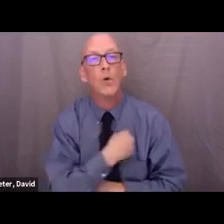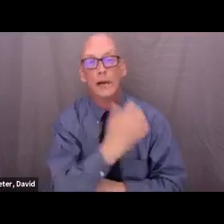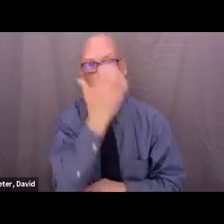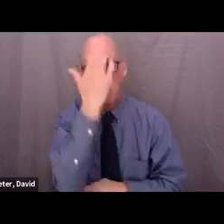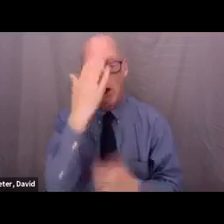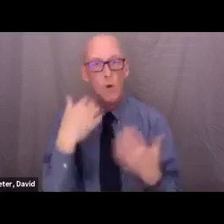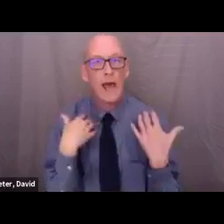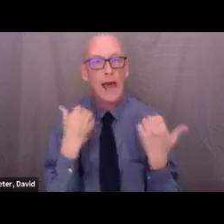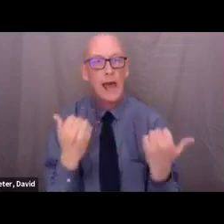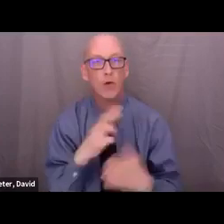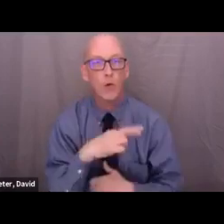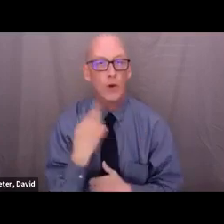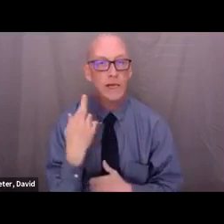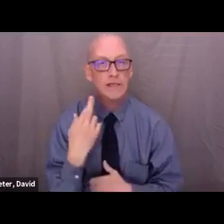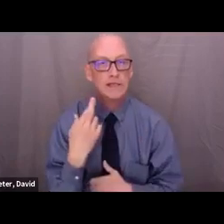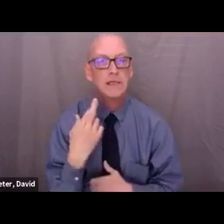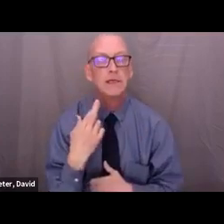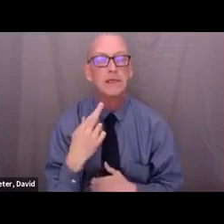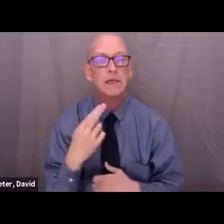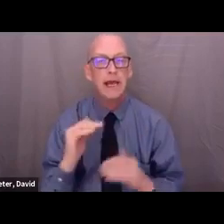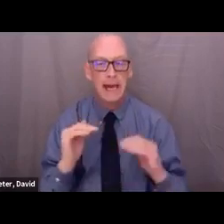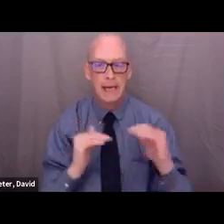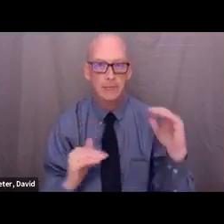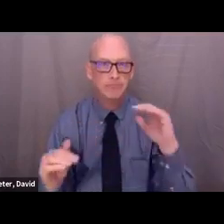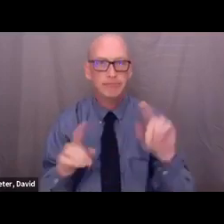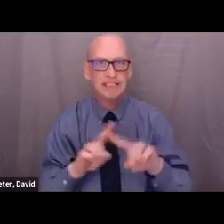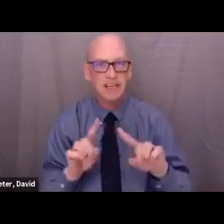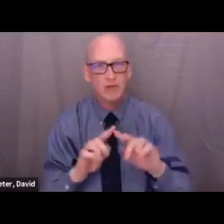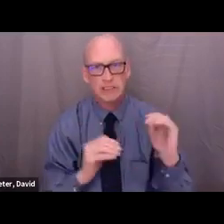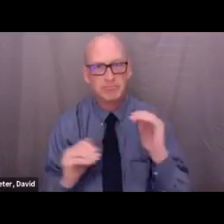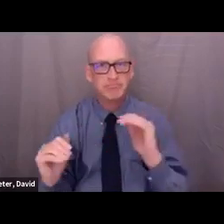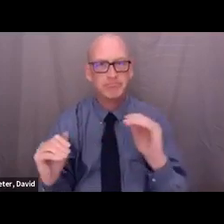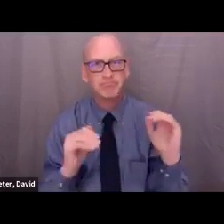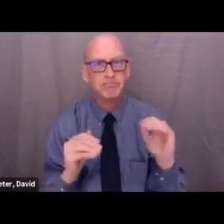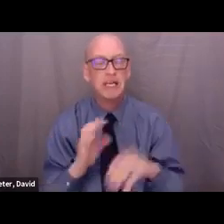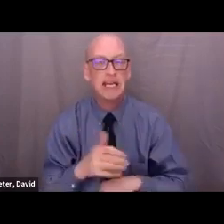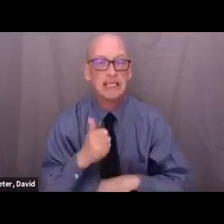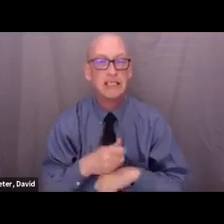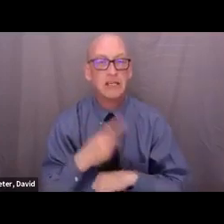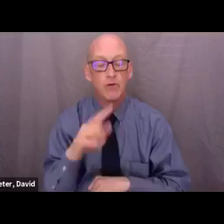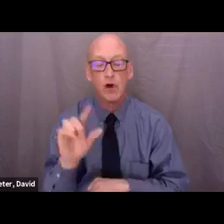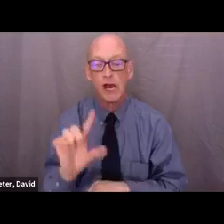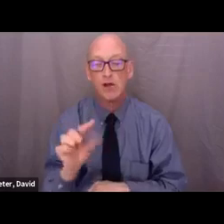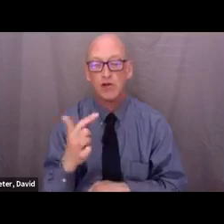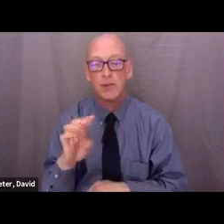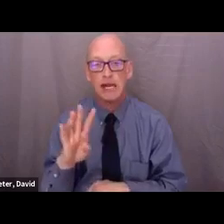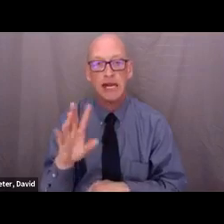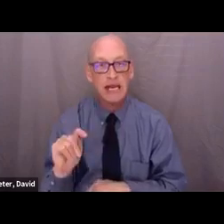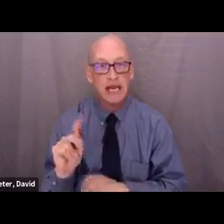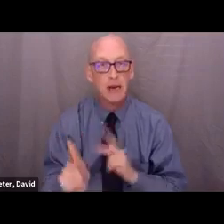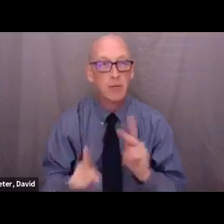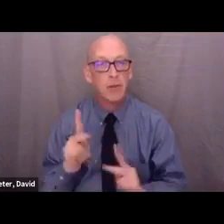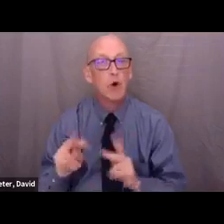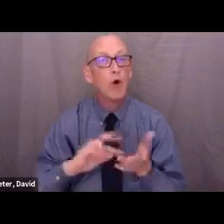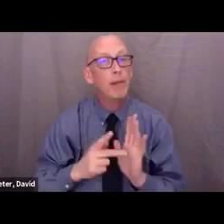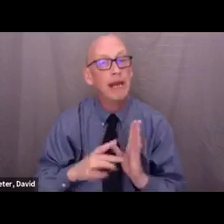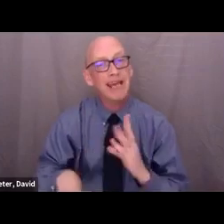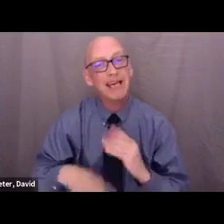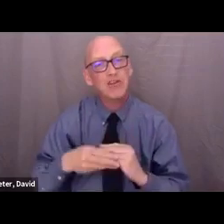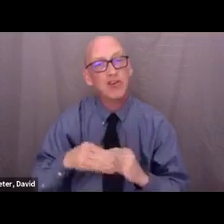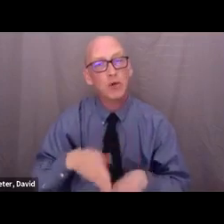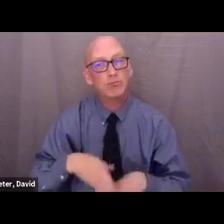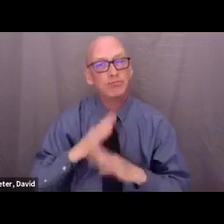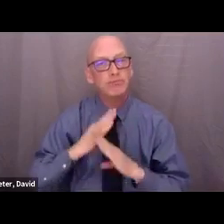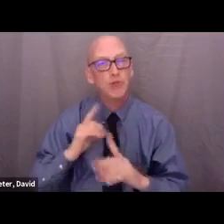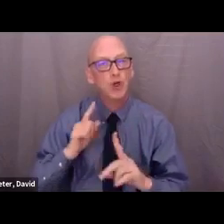health risks and disparities exist at large rates for LGBT folks. So this means that there are additional barriers